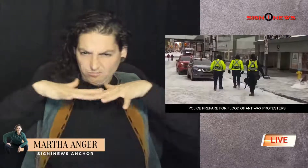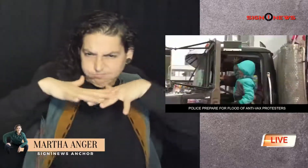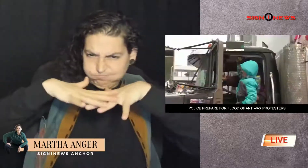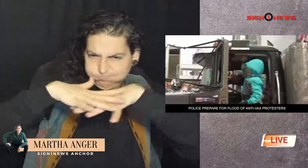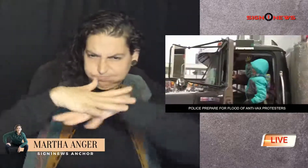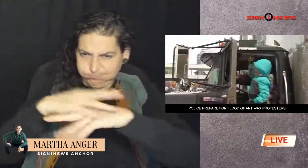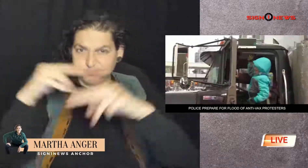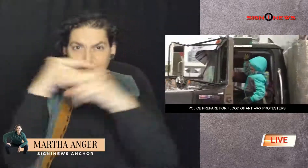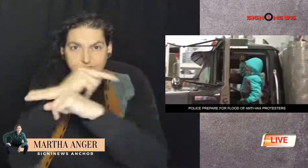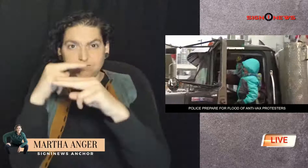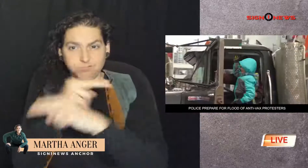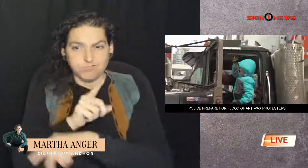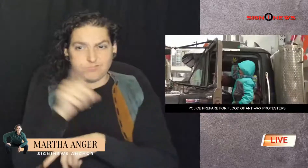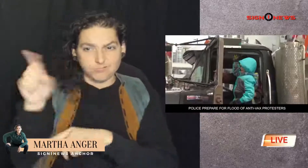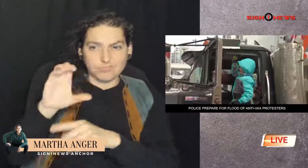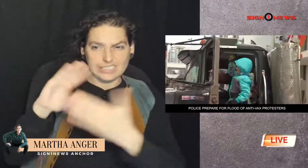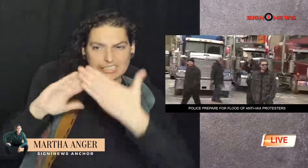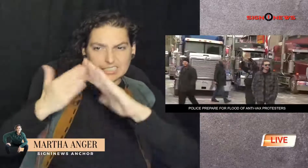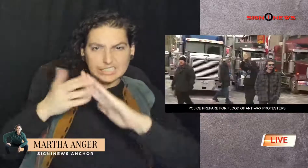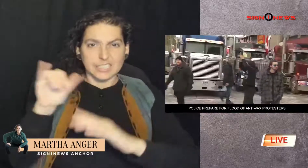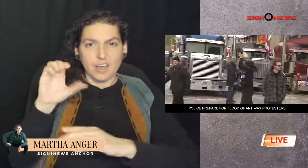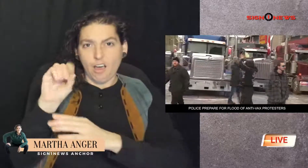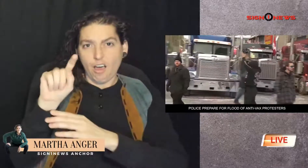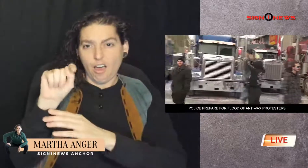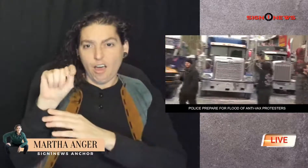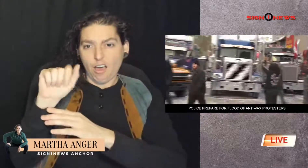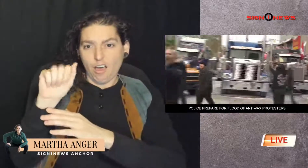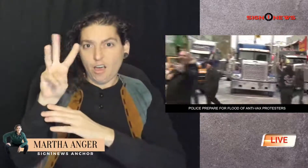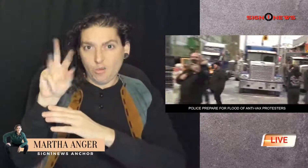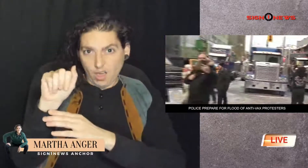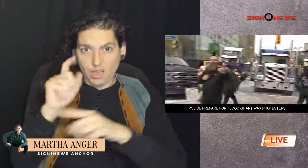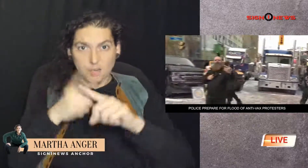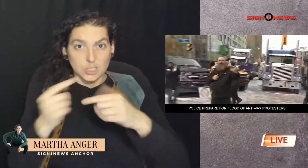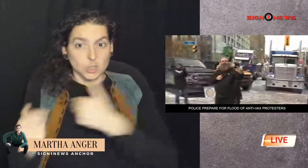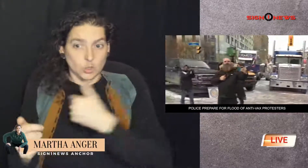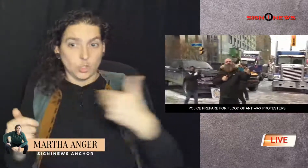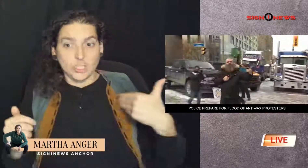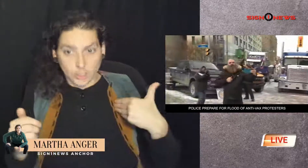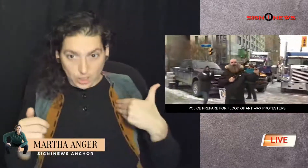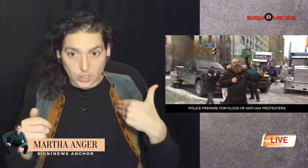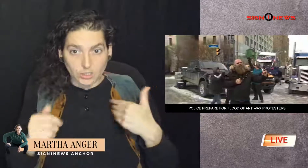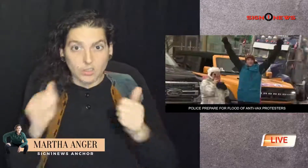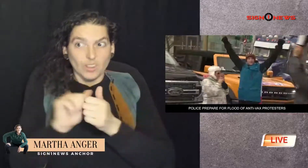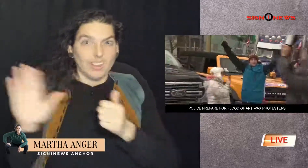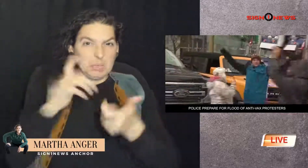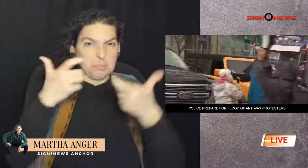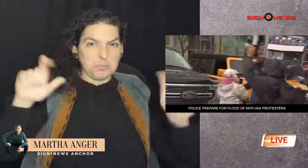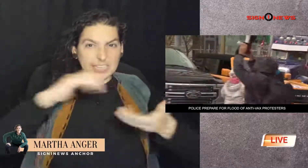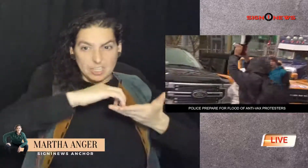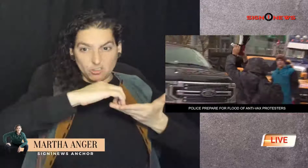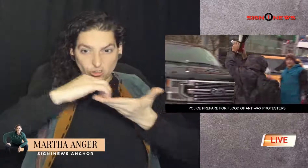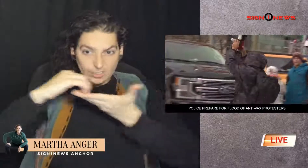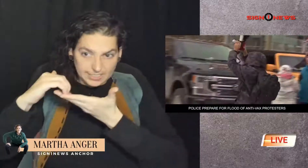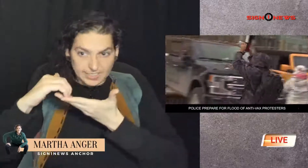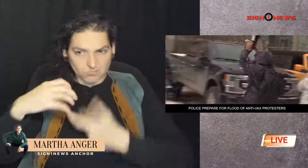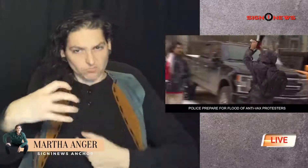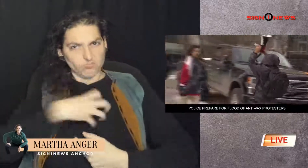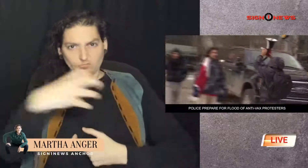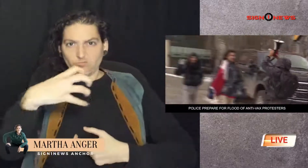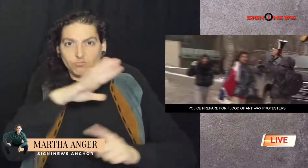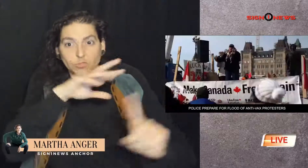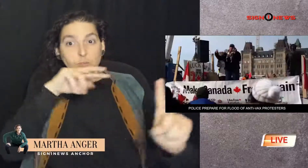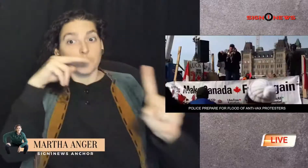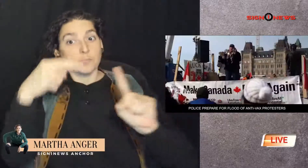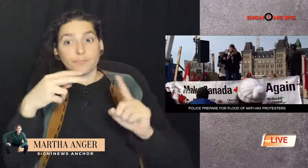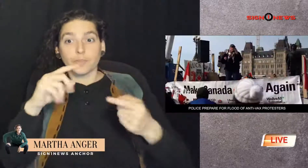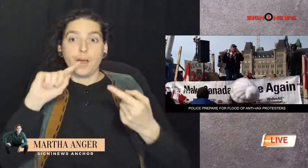For 2 weeks, truckers who call themselves the Freedom Convoy have clogged the highways in cities like Ottawa and Toronto with